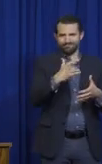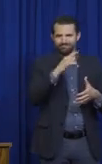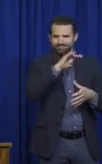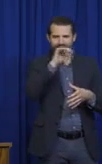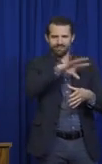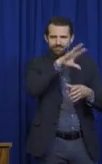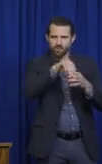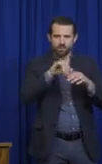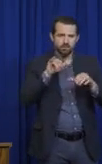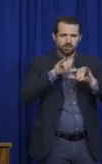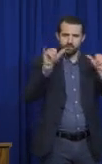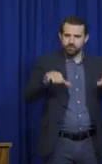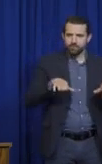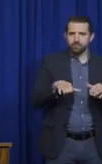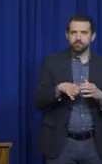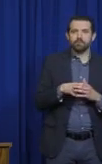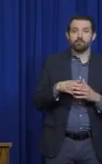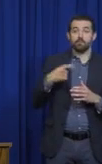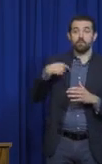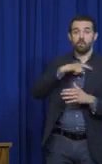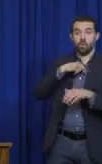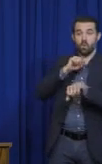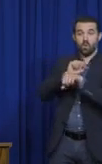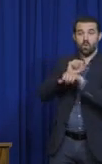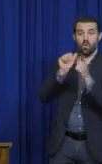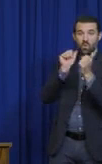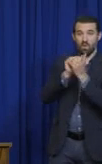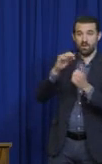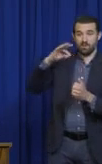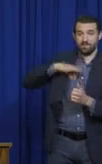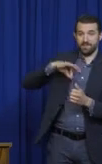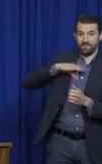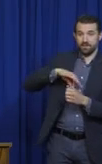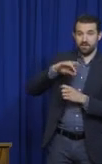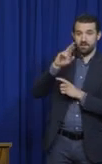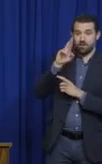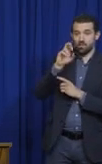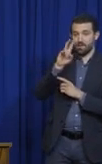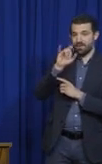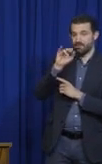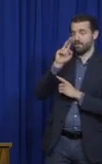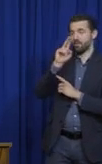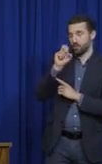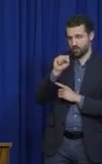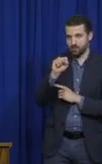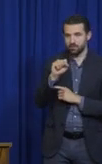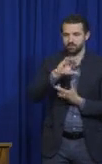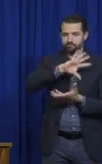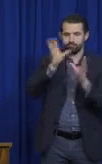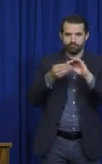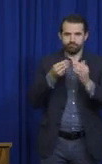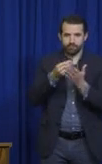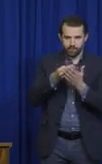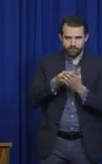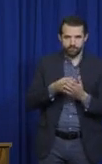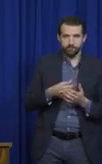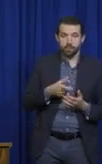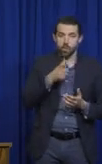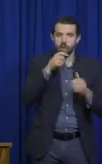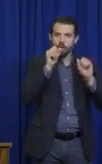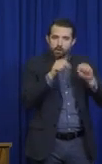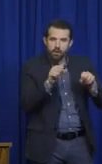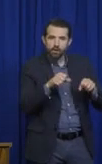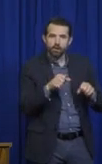our colleagues at Maine Revenue Service to get an estimate of how many people potentially are eligible. And we